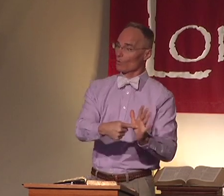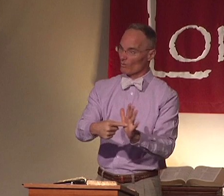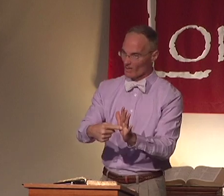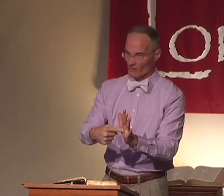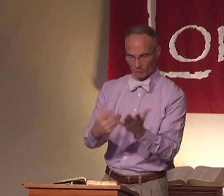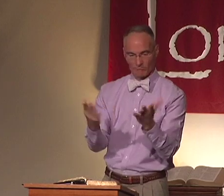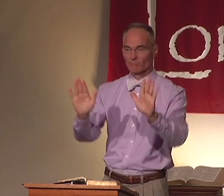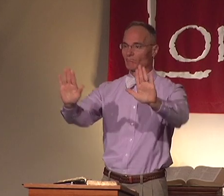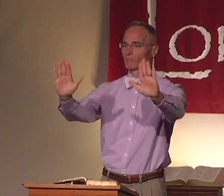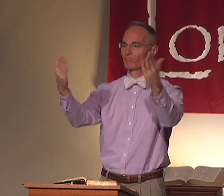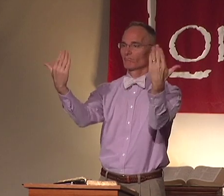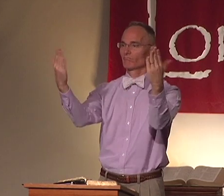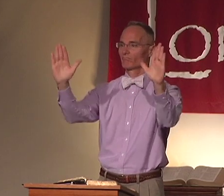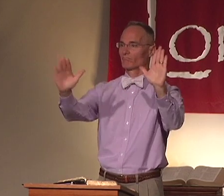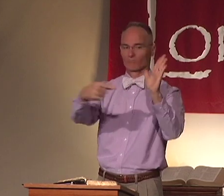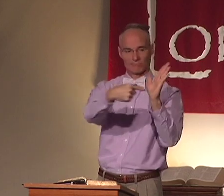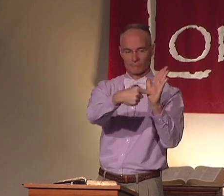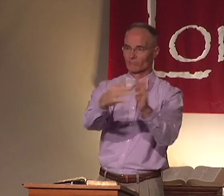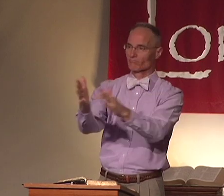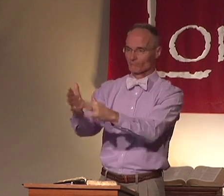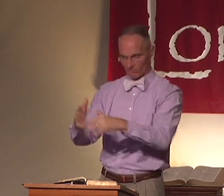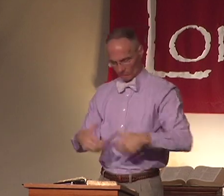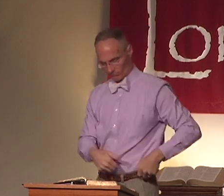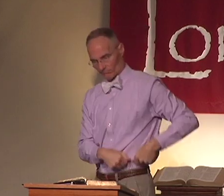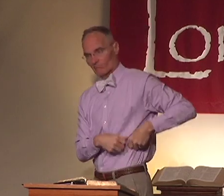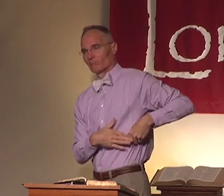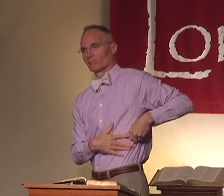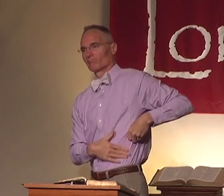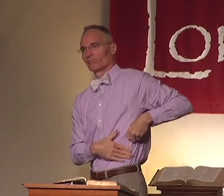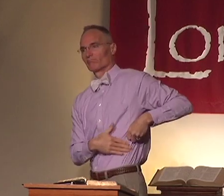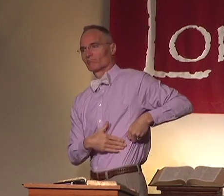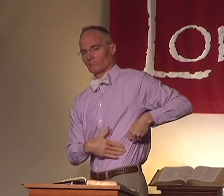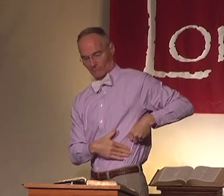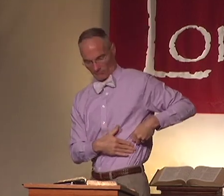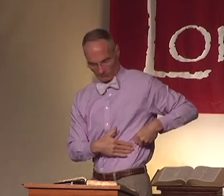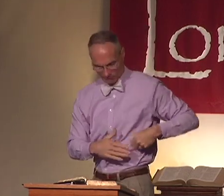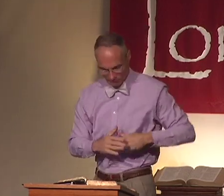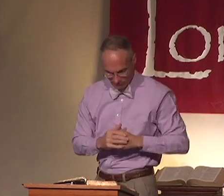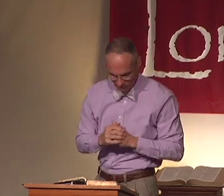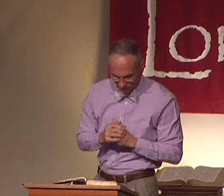And as Jesus spoke, he showed them the wounds on his hands and his side.